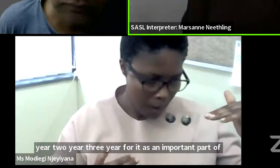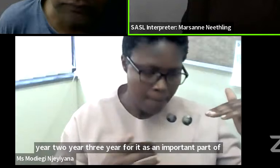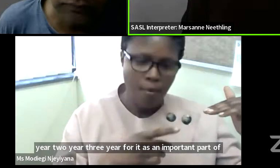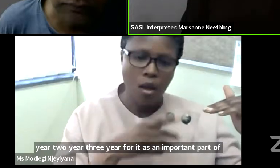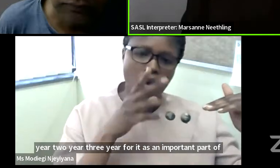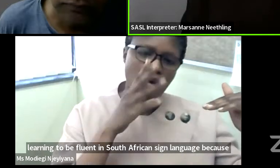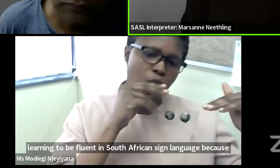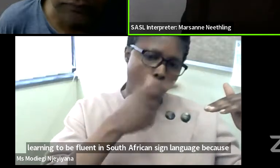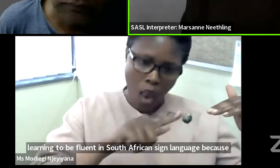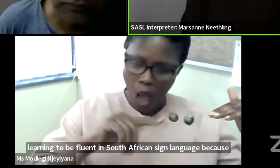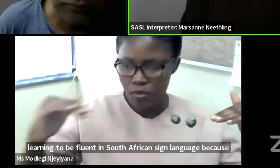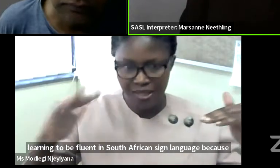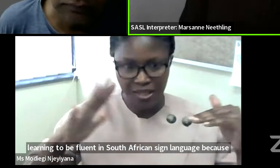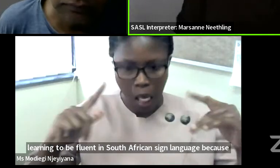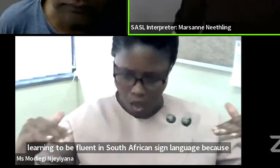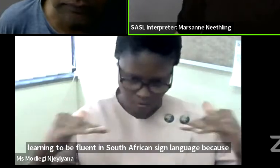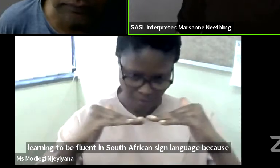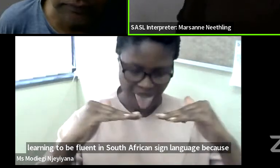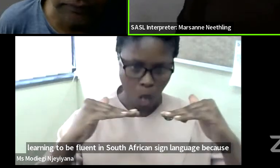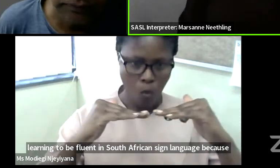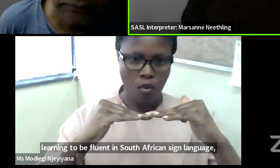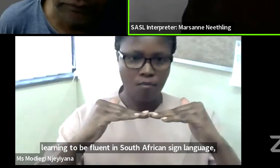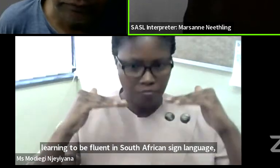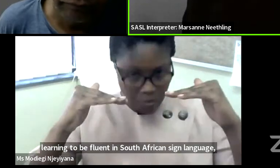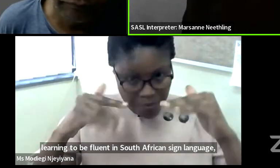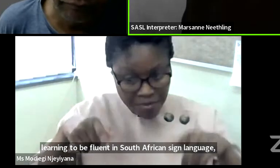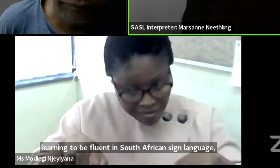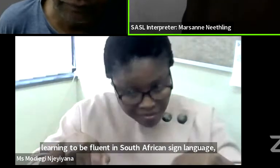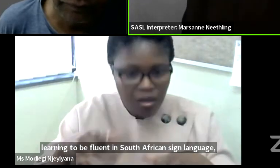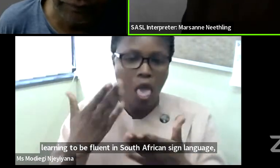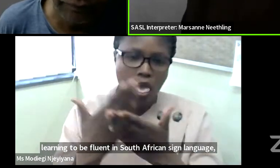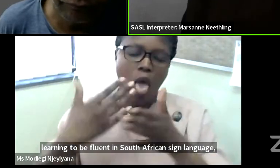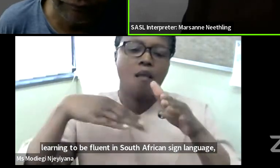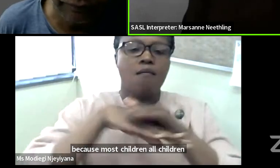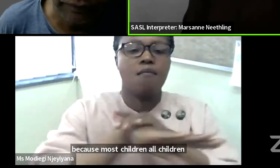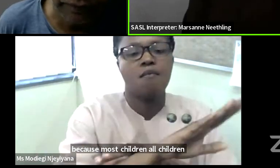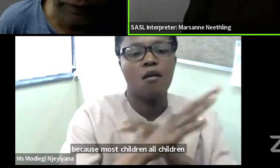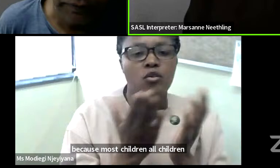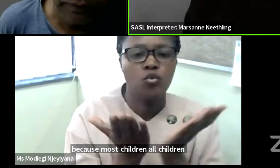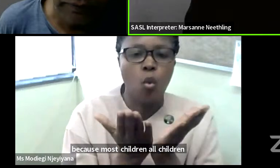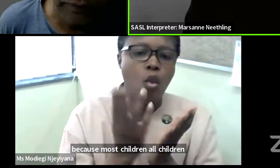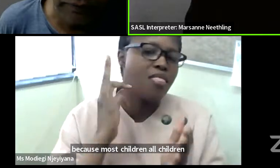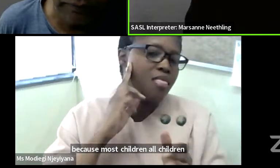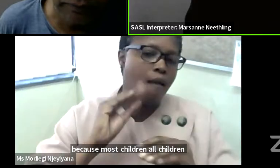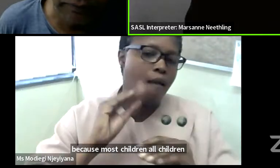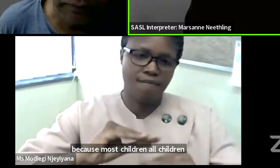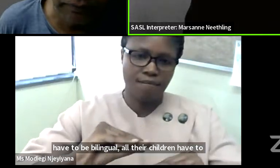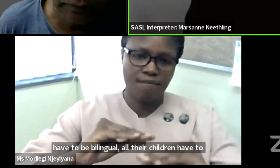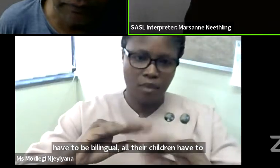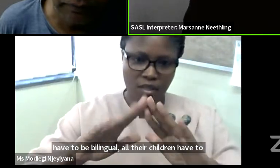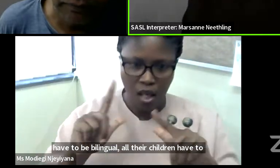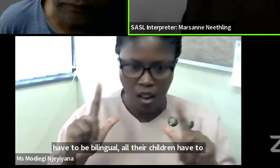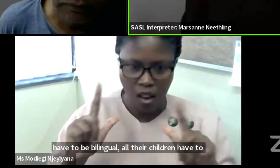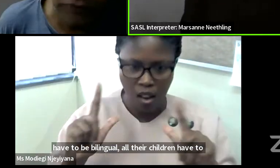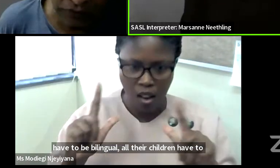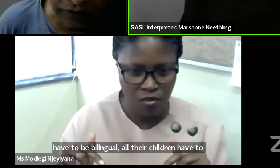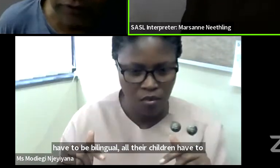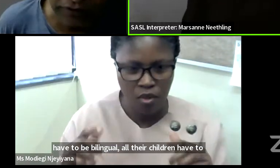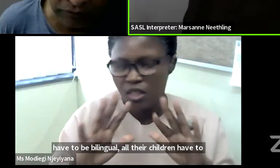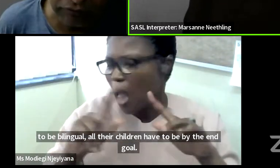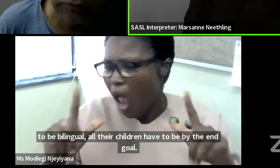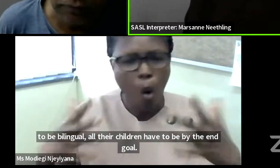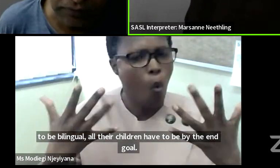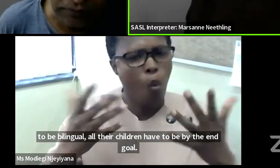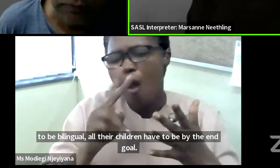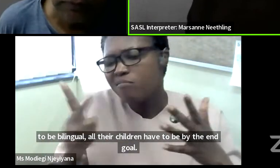Language, because most children, all children have to be bilingual. All deaf children have to be bilingual, so that when they